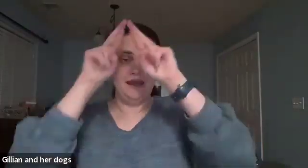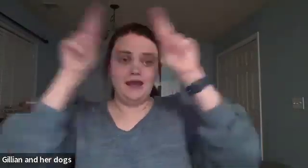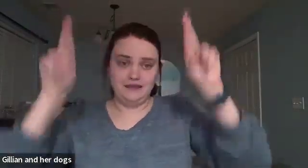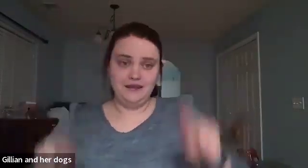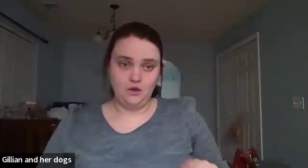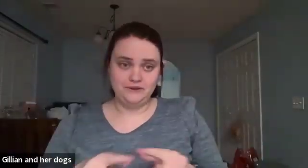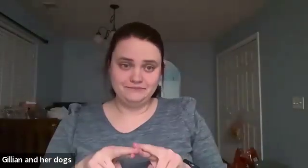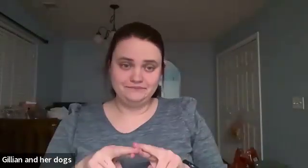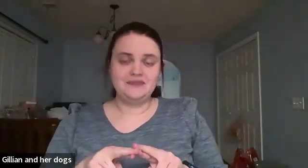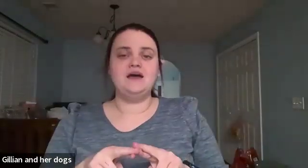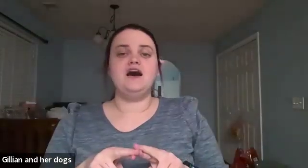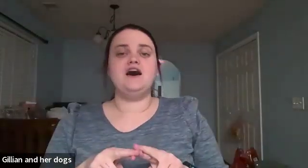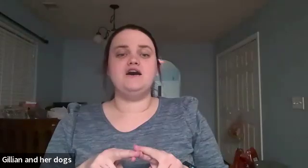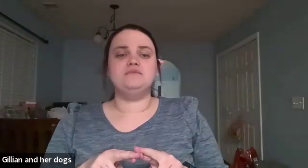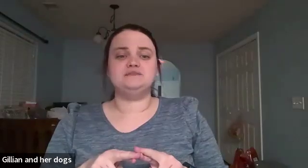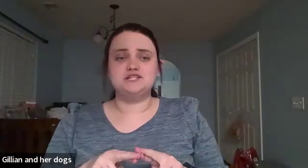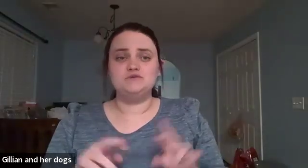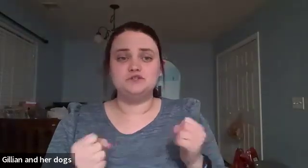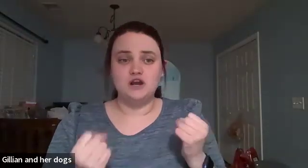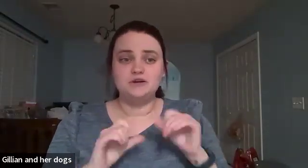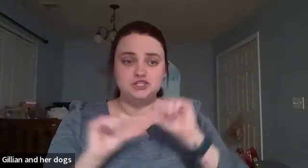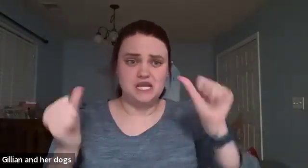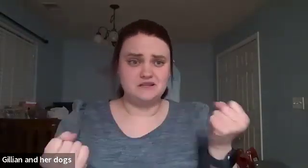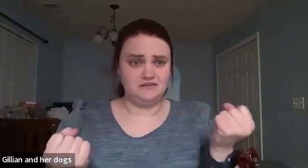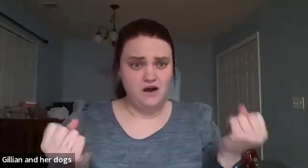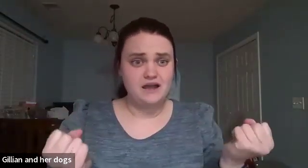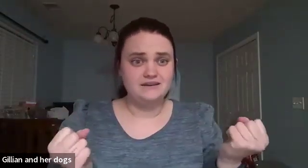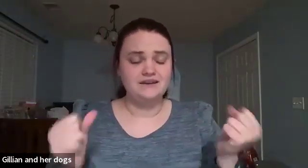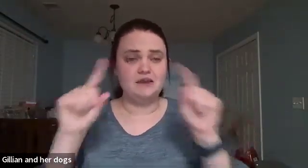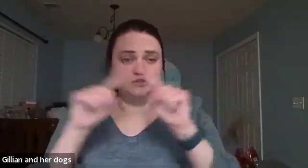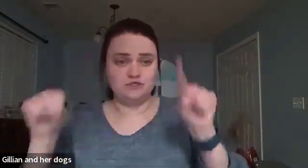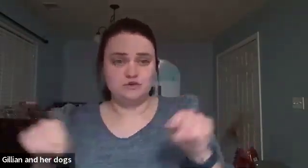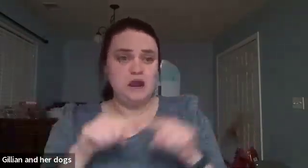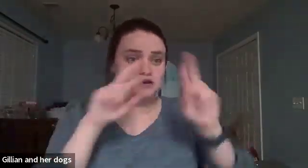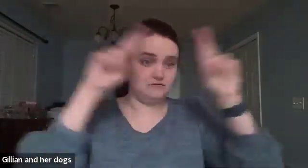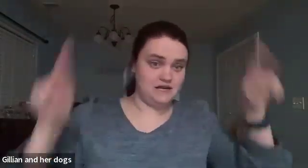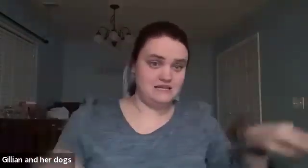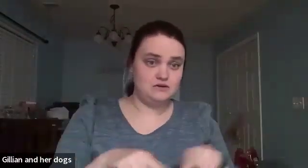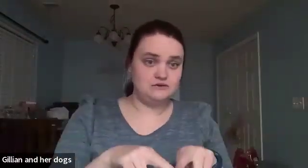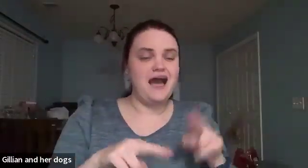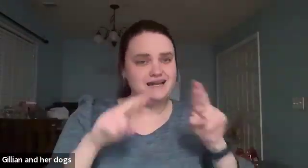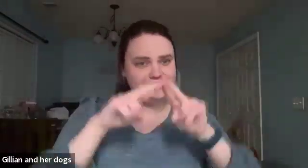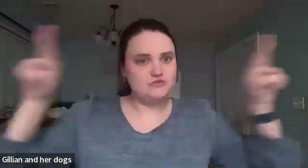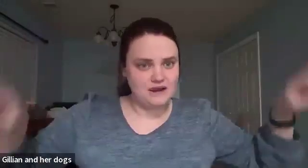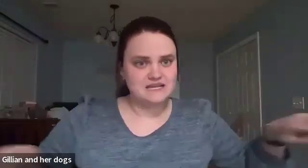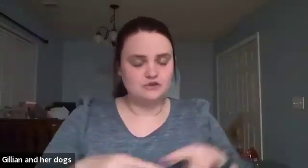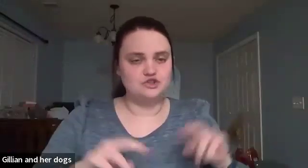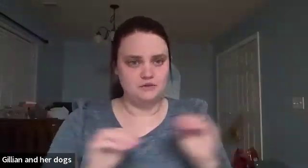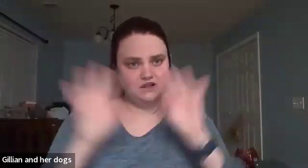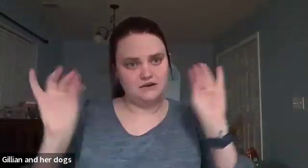I can't help it. Especially when we're talking about shapes a lot. and we're doing squares and rectangles, I do the rectangle to help